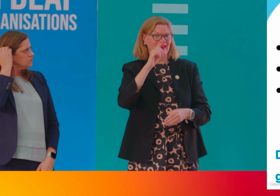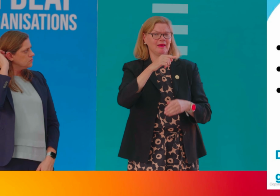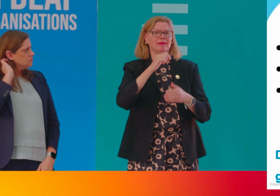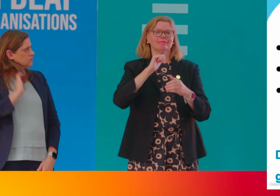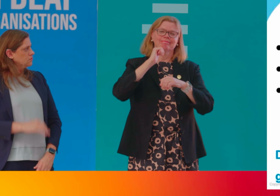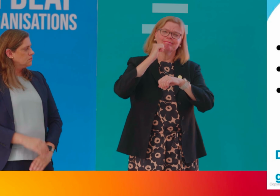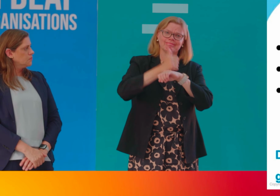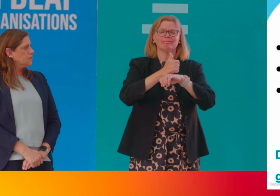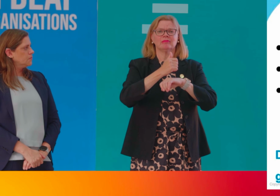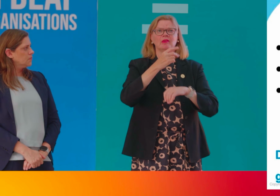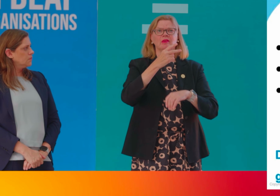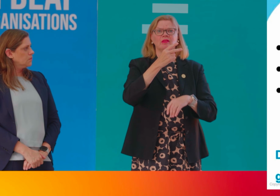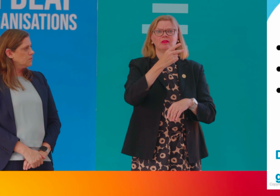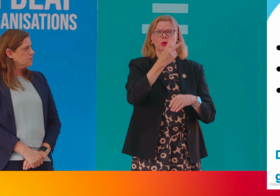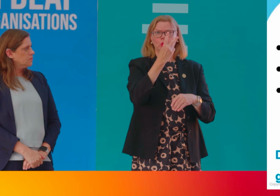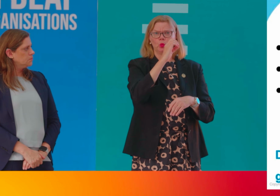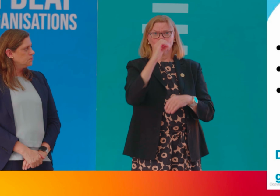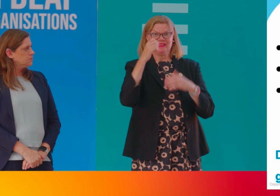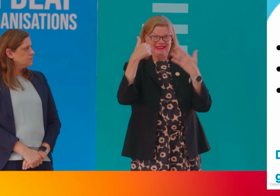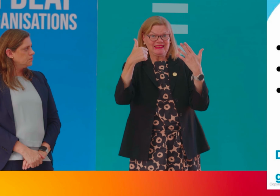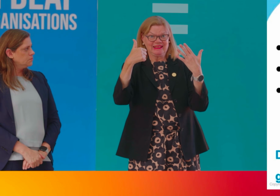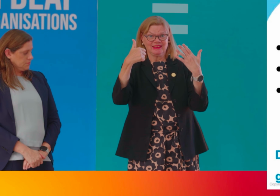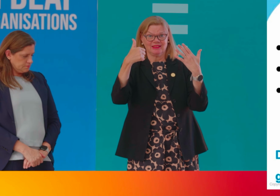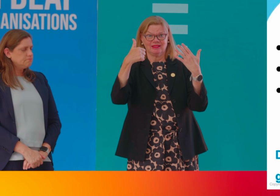application to date.